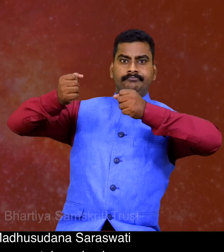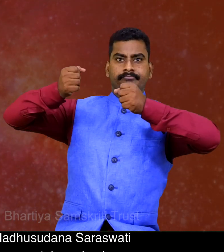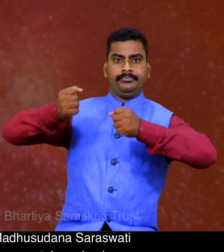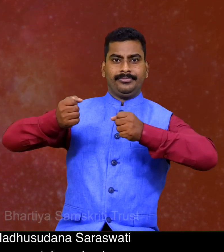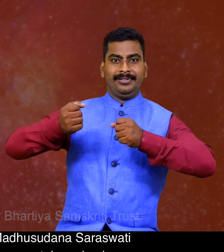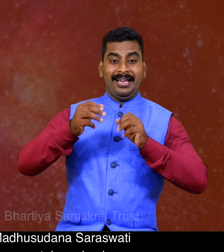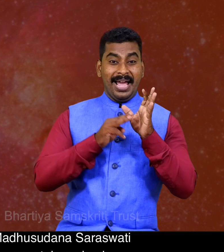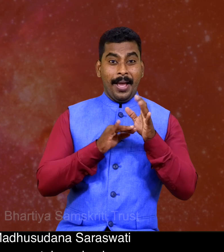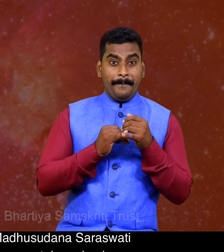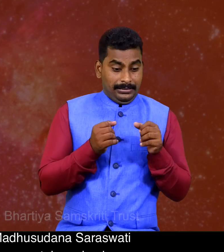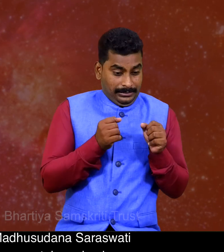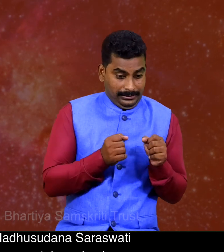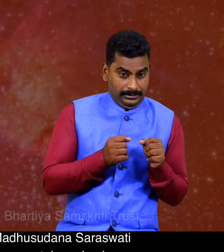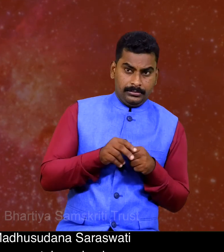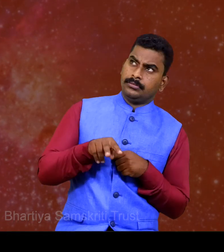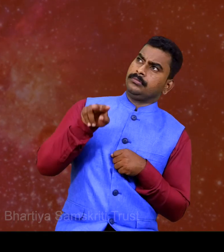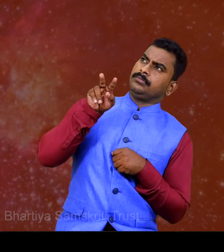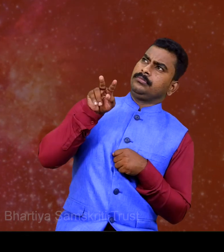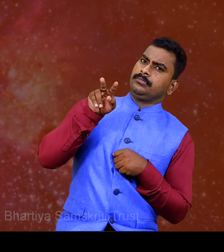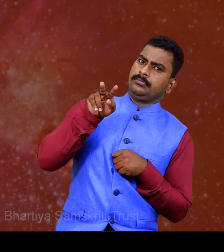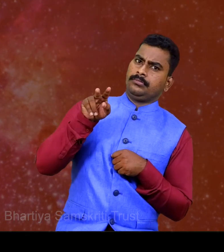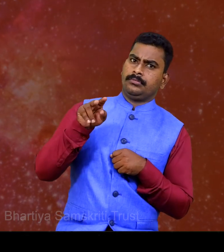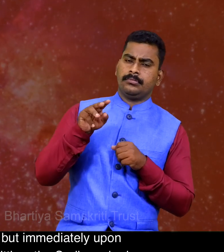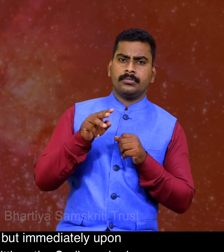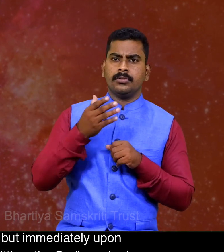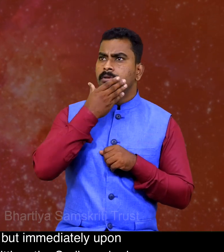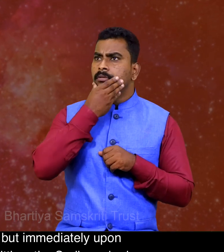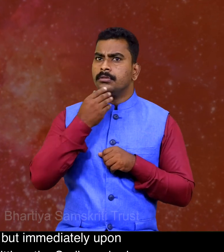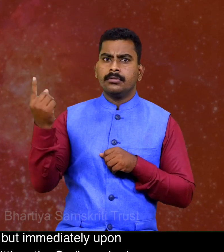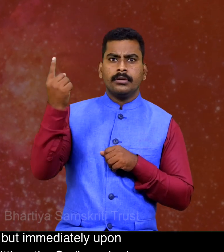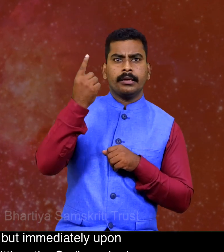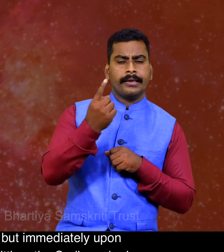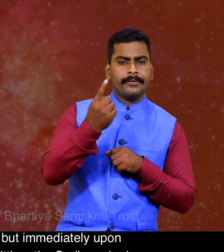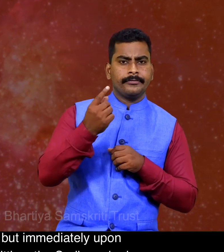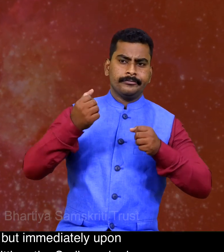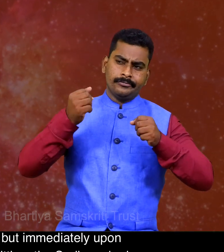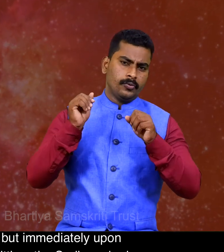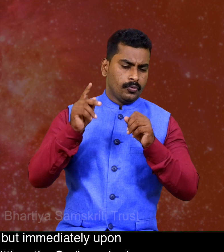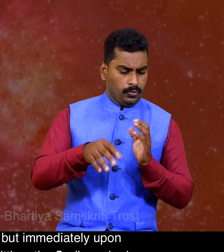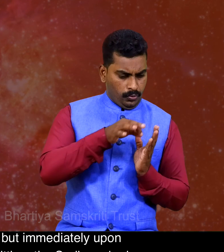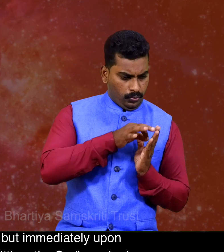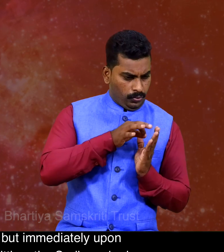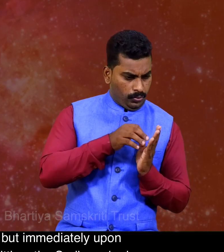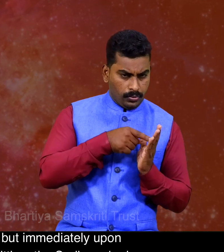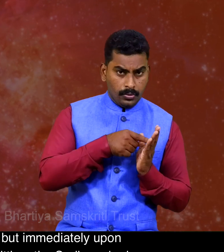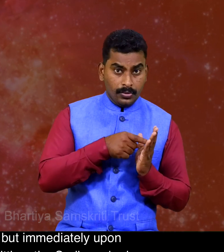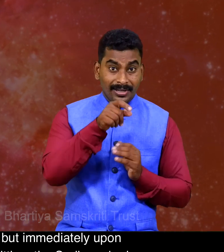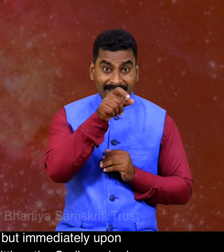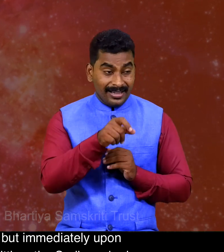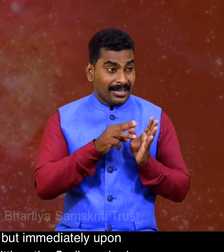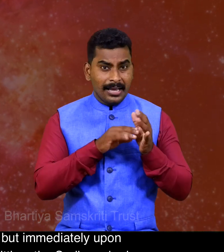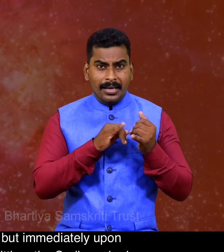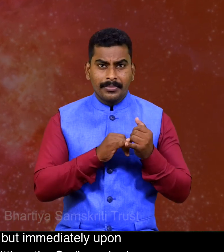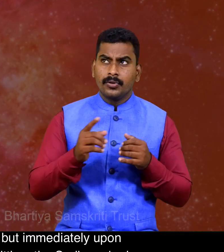Madhusudana Saraswati was taken aback, but immediately upon sitting,